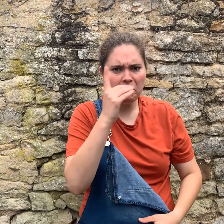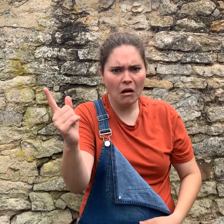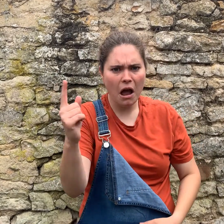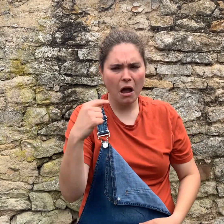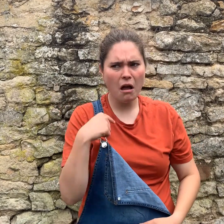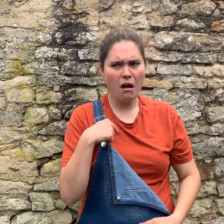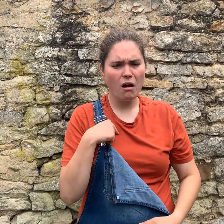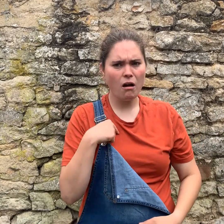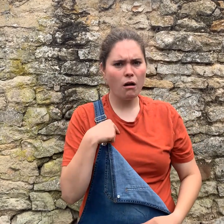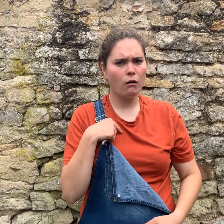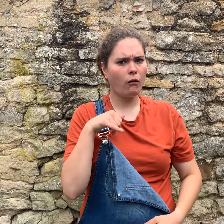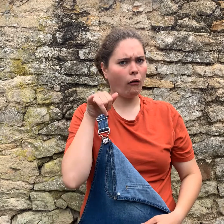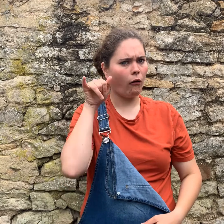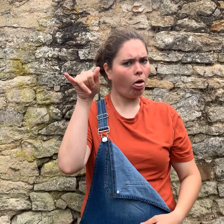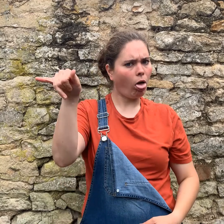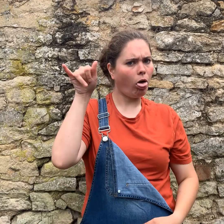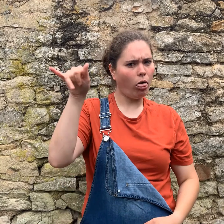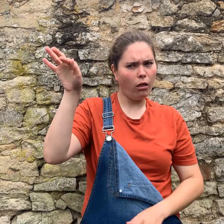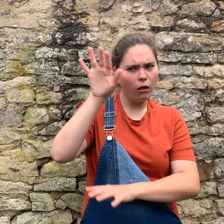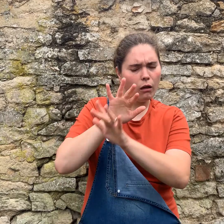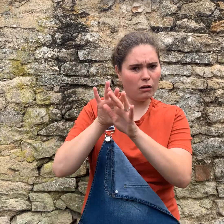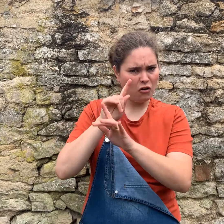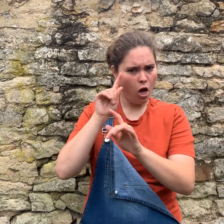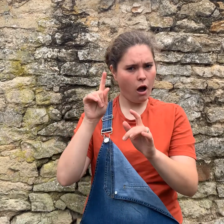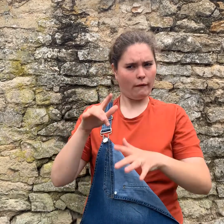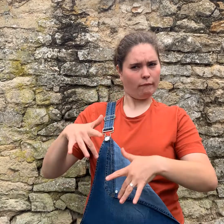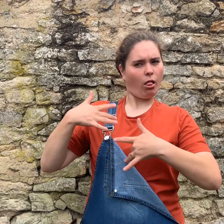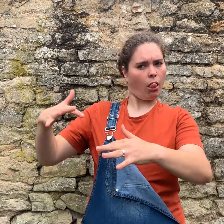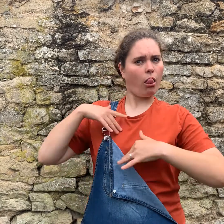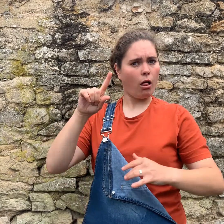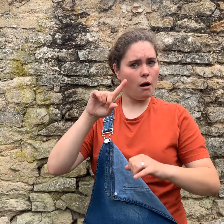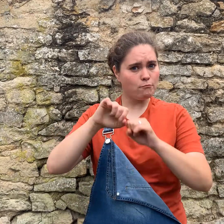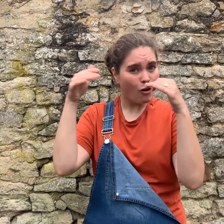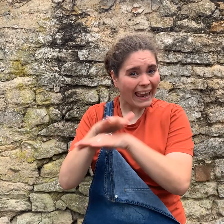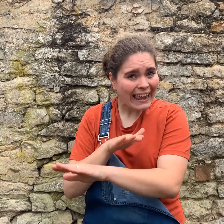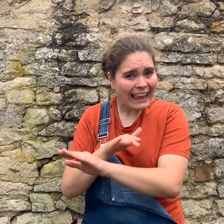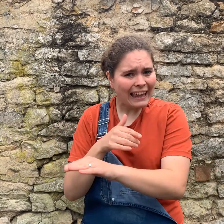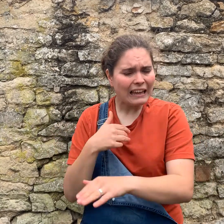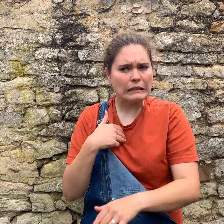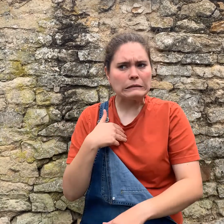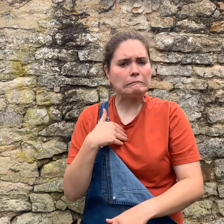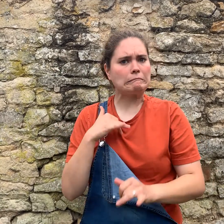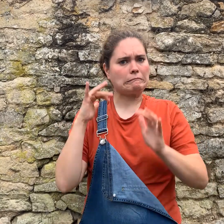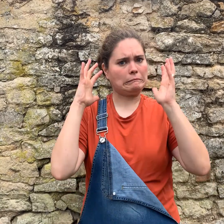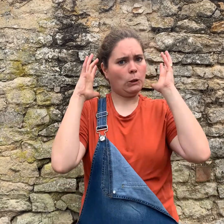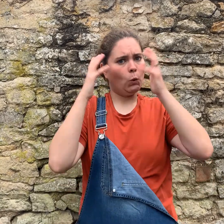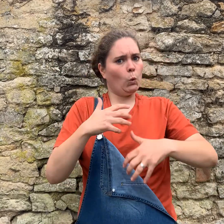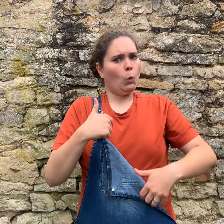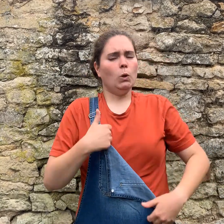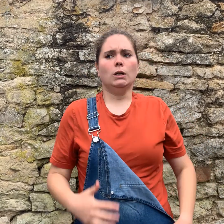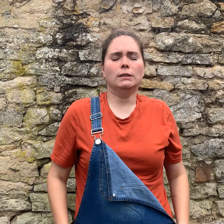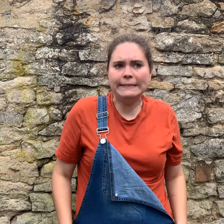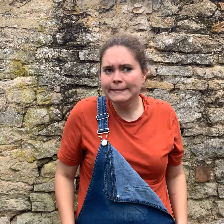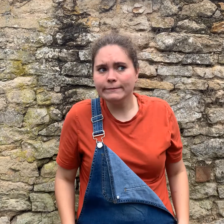Lady? She's new. I've never seen her go in there before. I thought maybe she was breaking in. I was